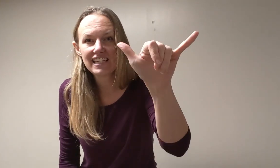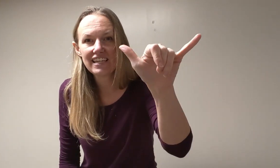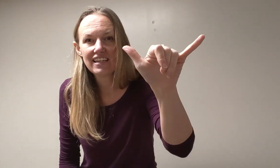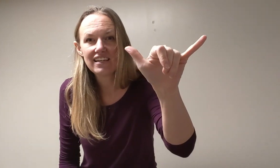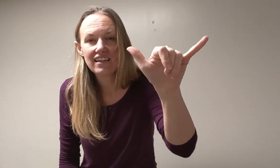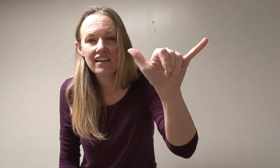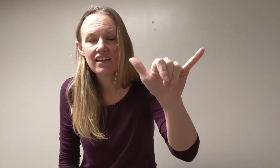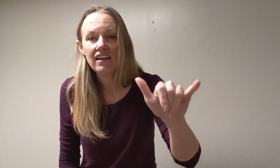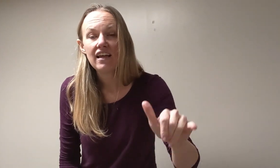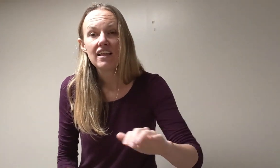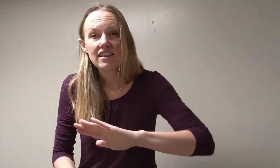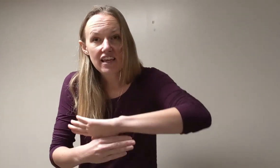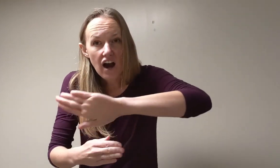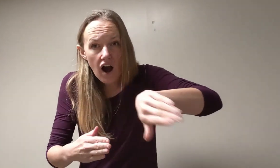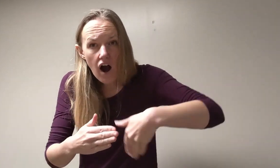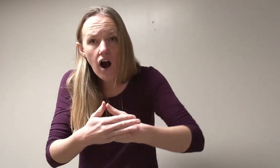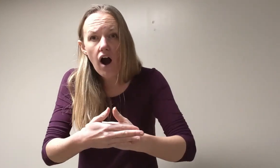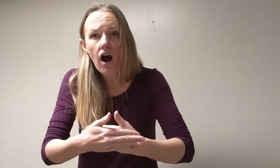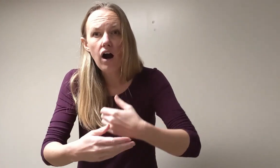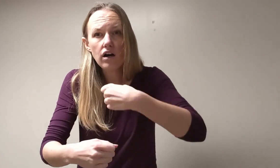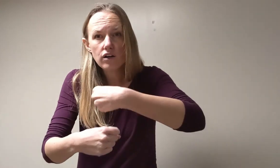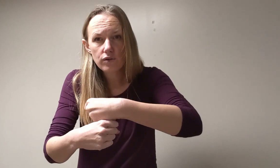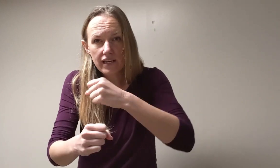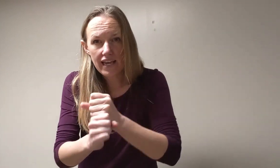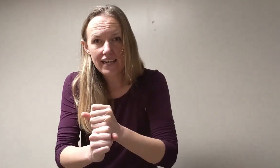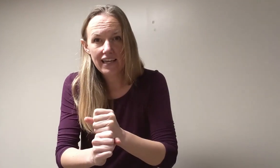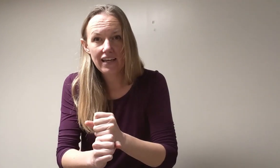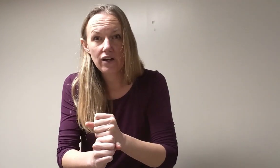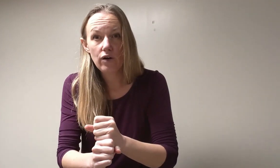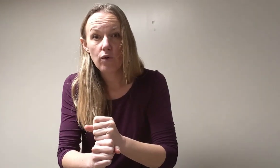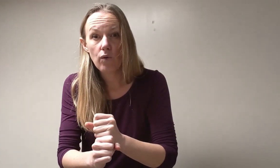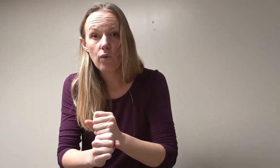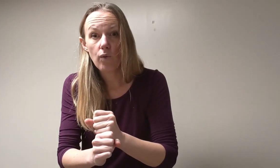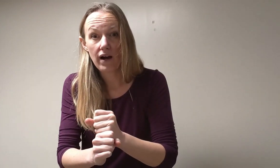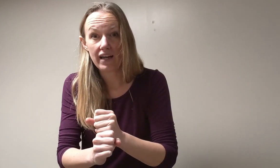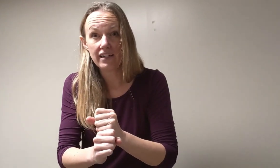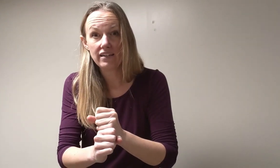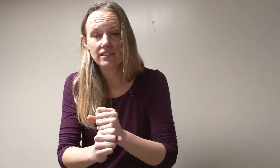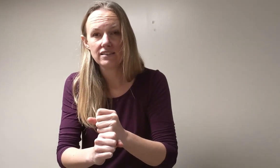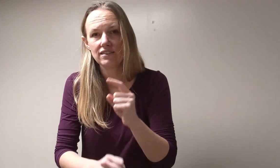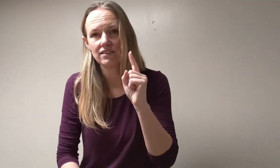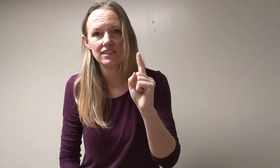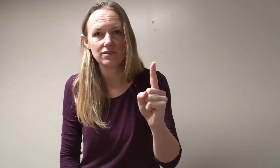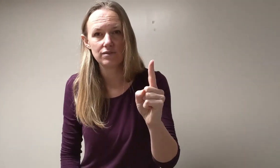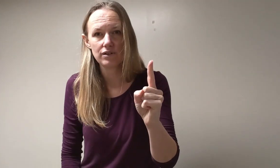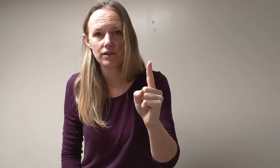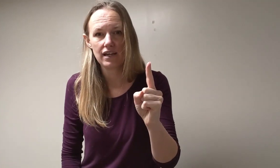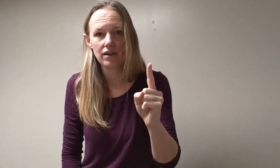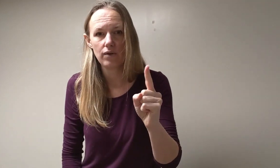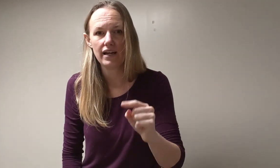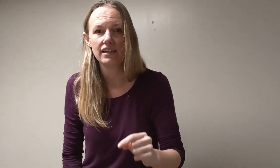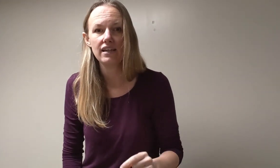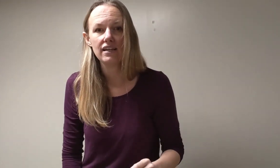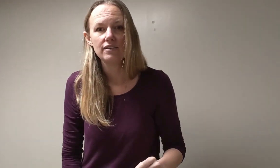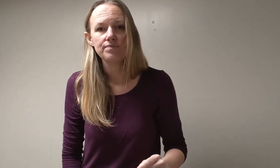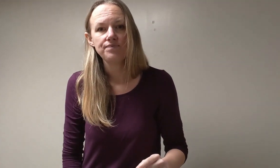everlasting, the all creating one. So just creating one.